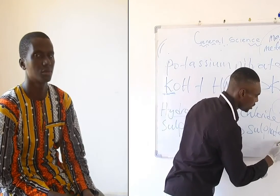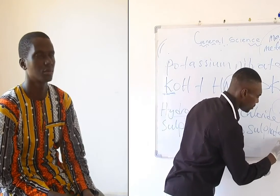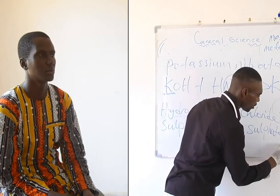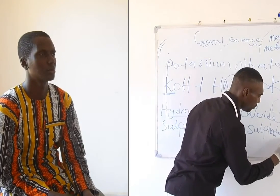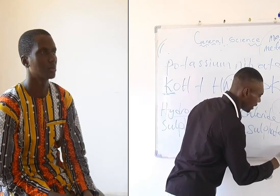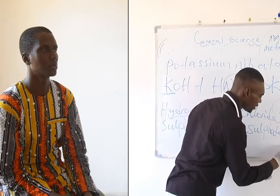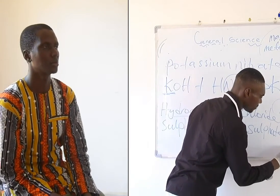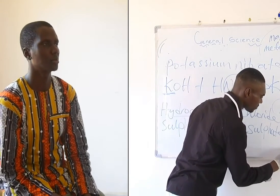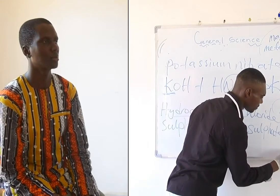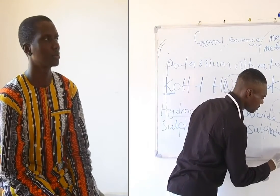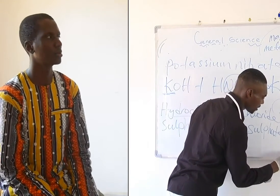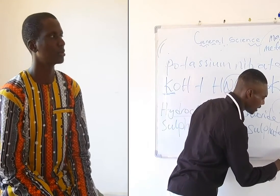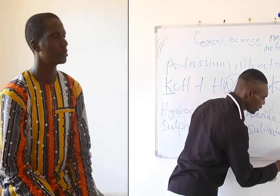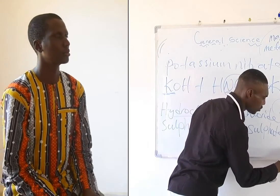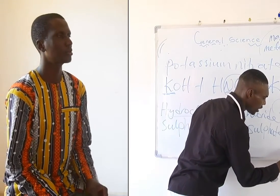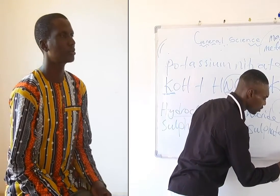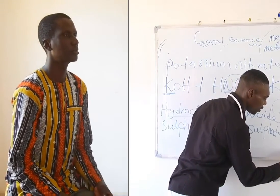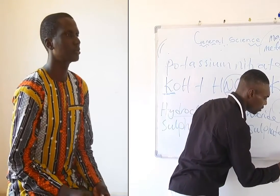sodium sulfate,